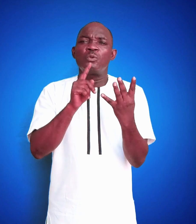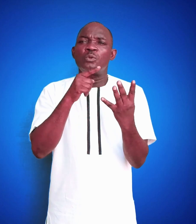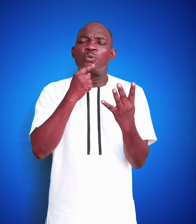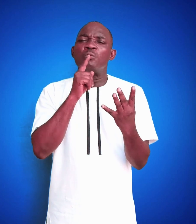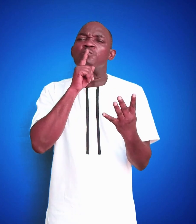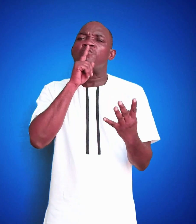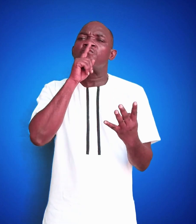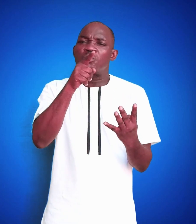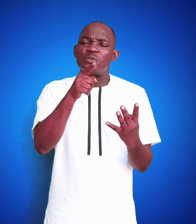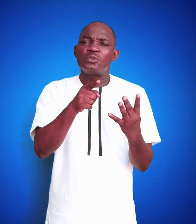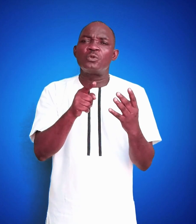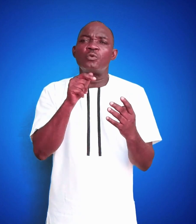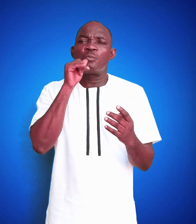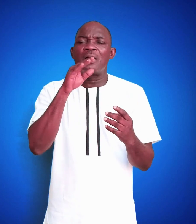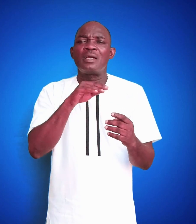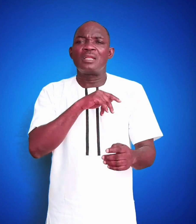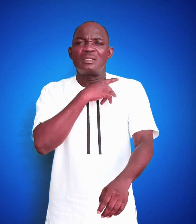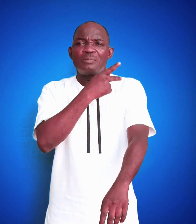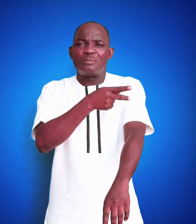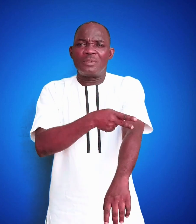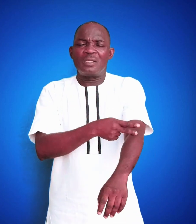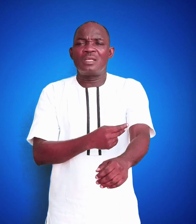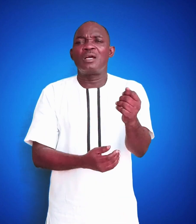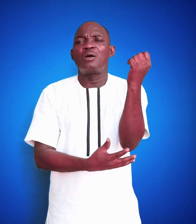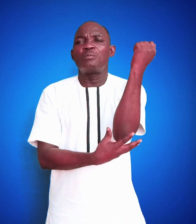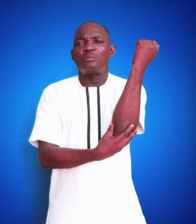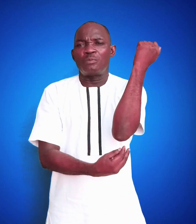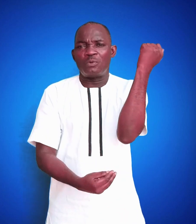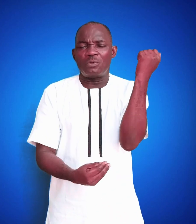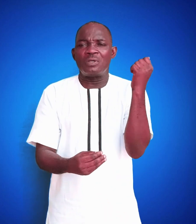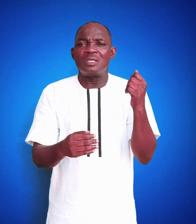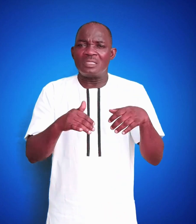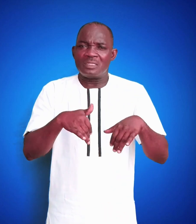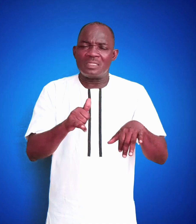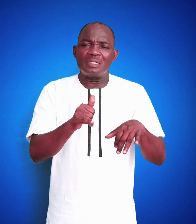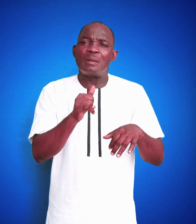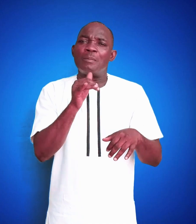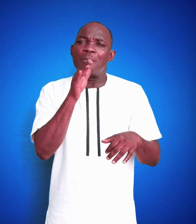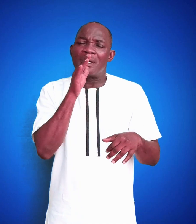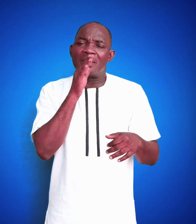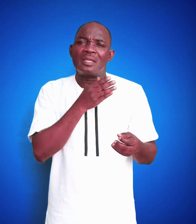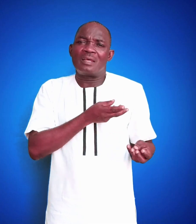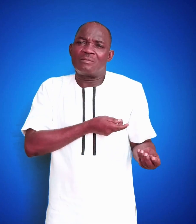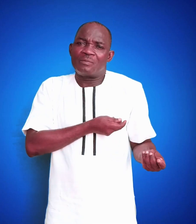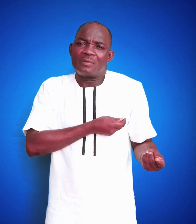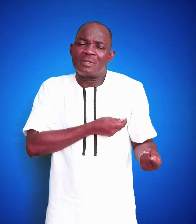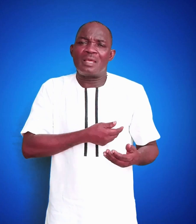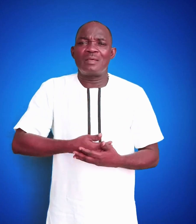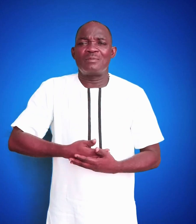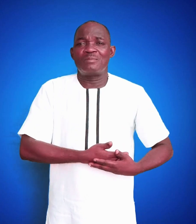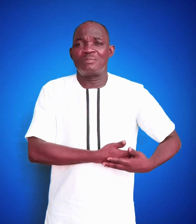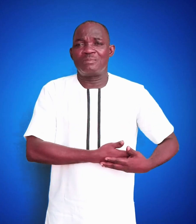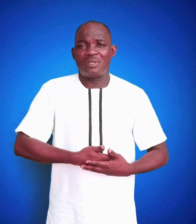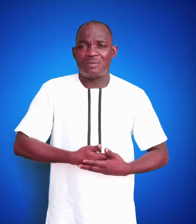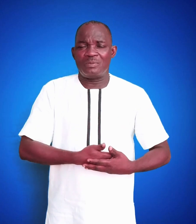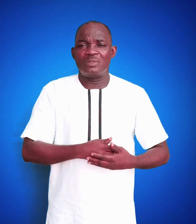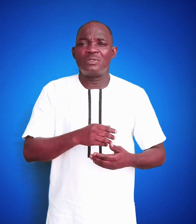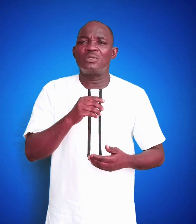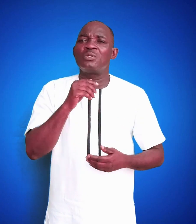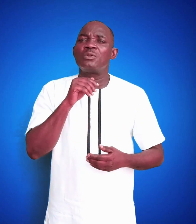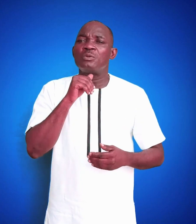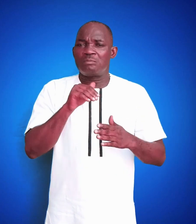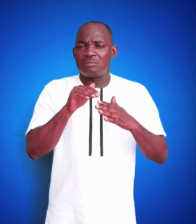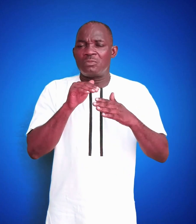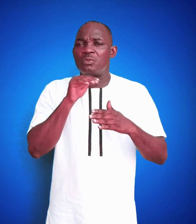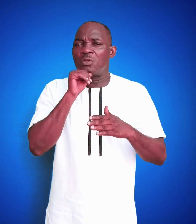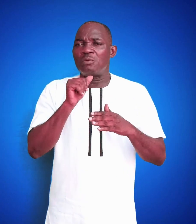Extremely poor pregnant women and lactating mothers with infants under